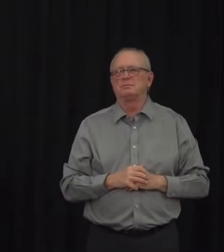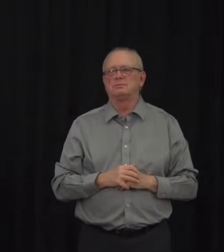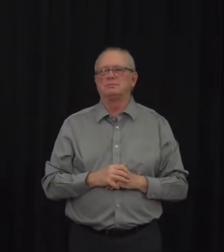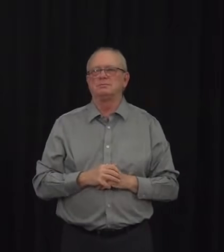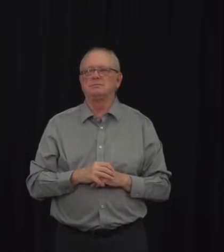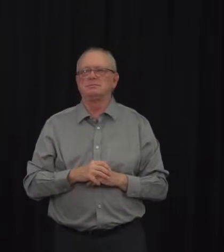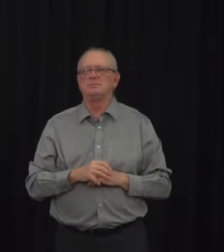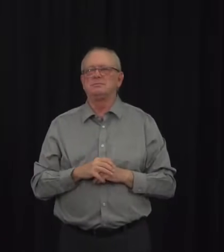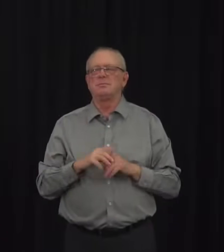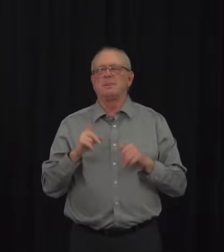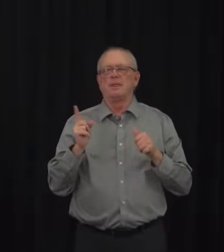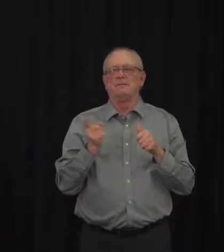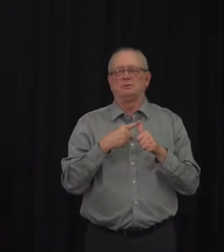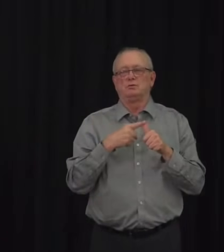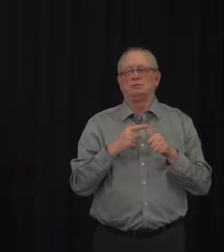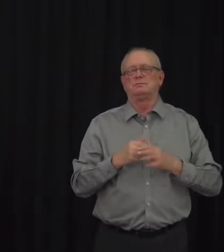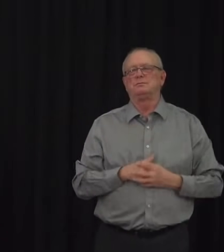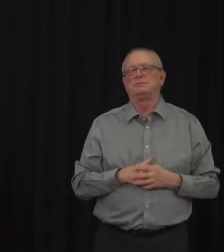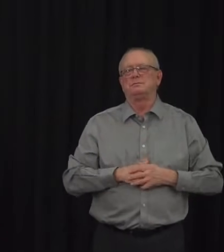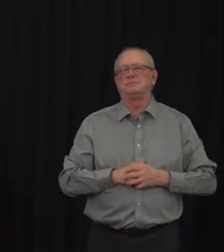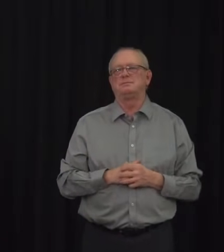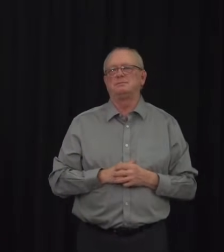caller?